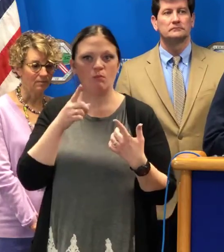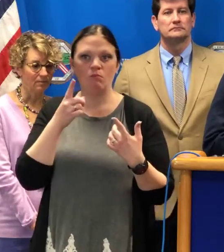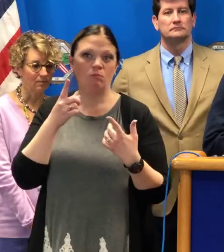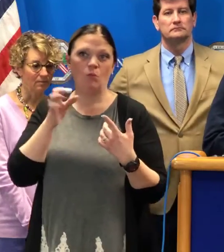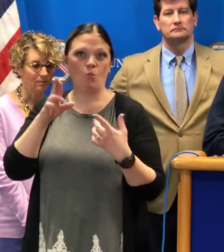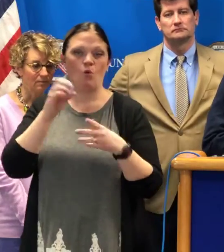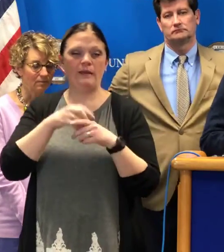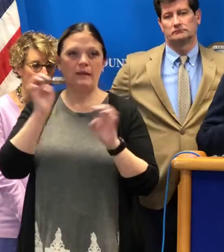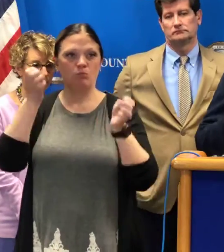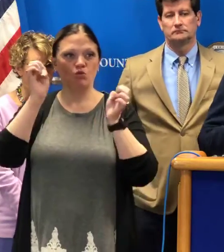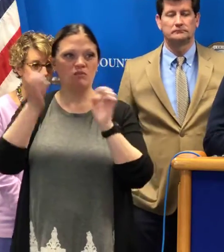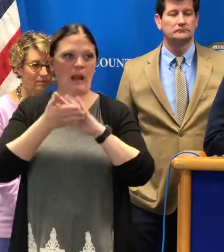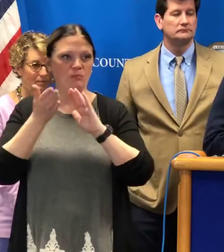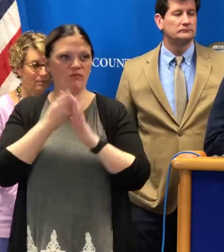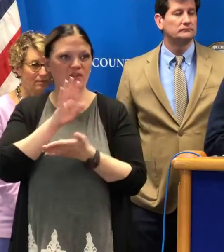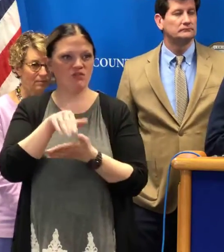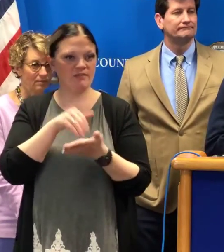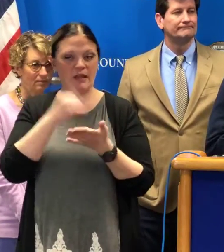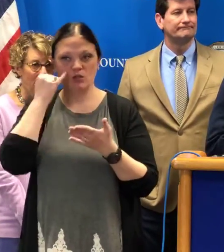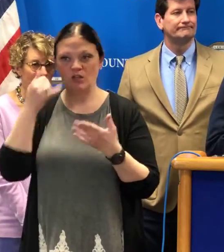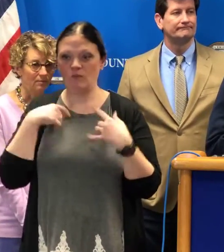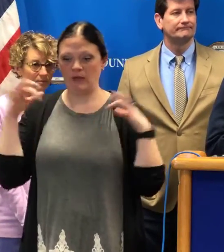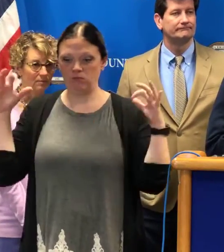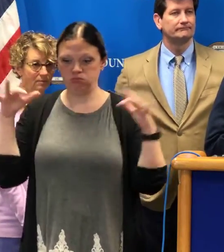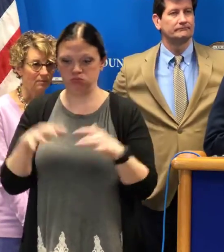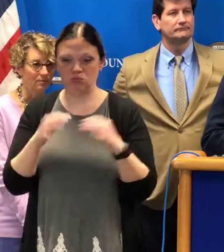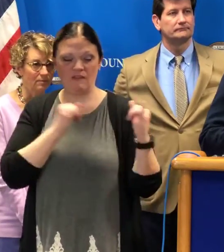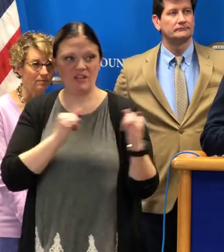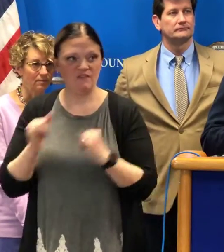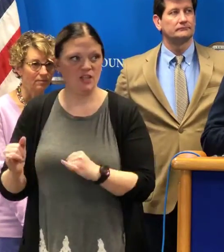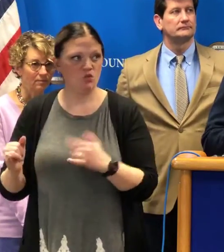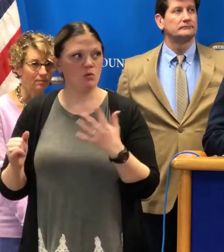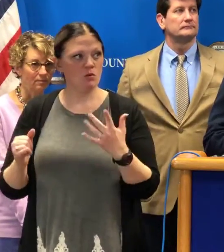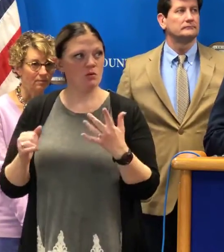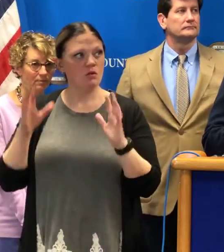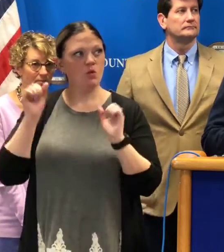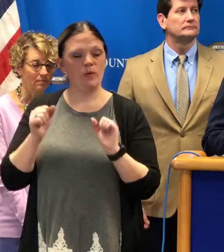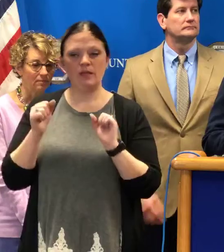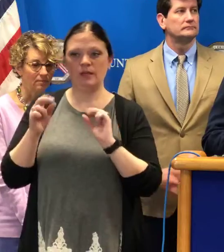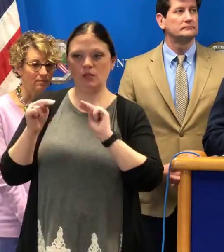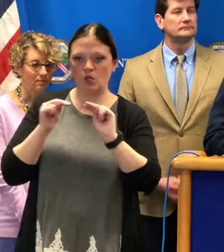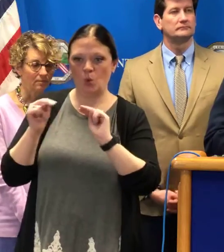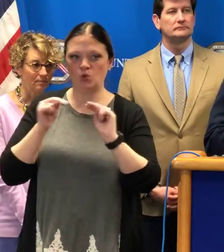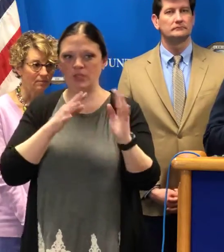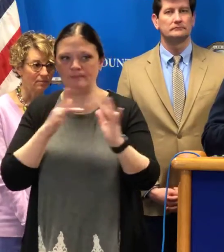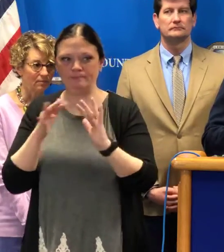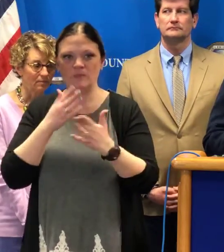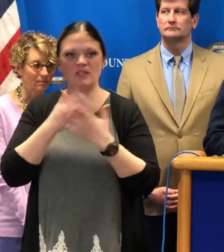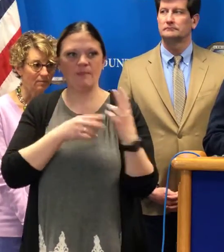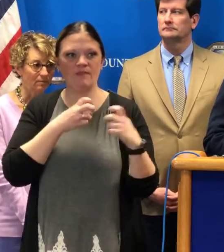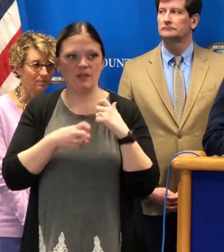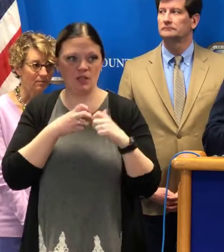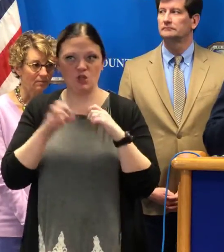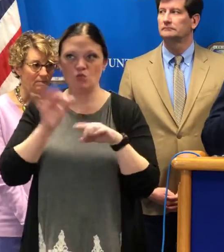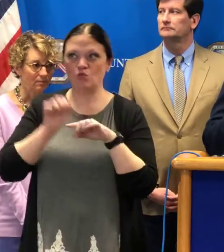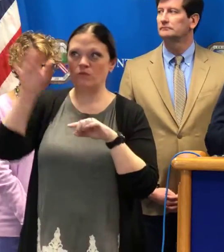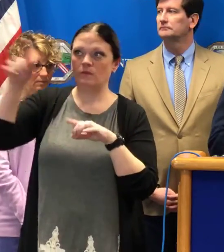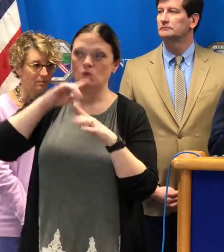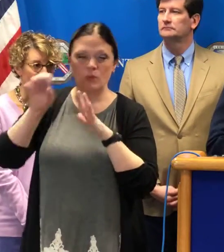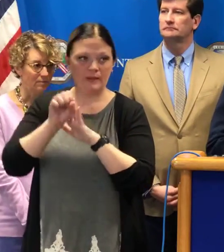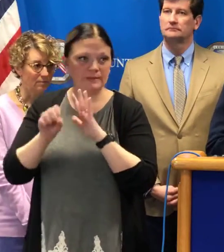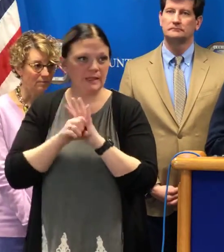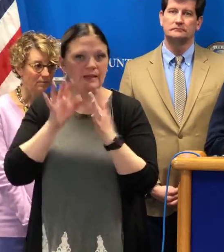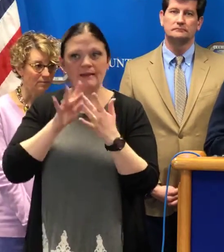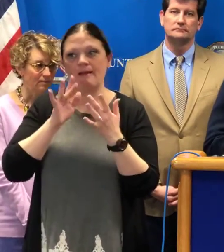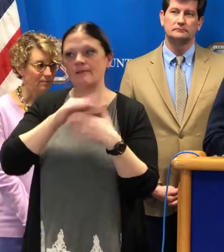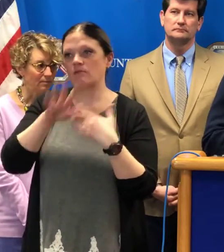an emergency operations center if we had a mass gathering of individuals, to be able to mitigate some of these issues, put things through to the state, and contact